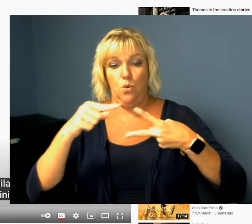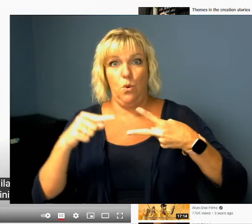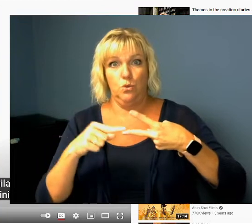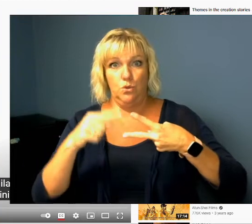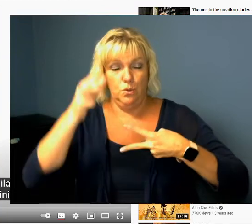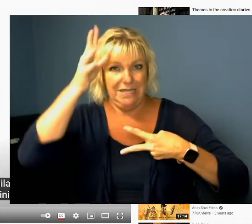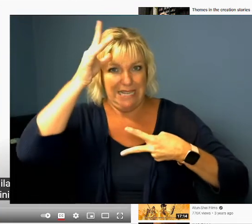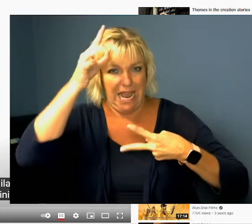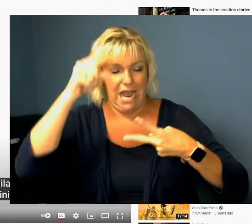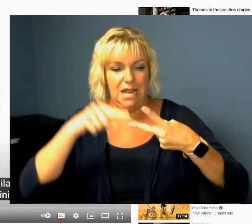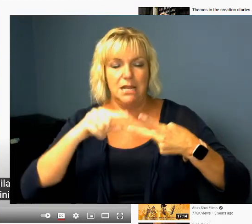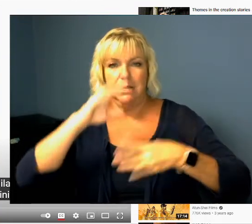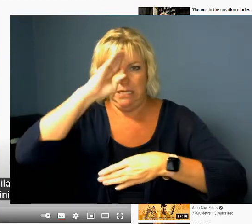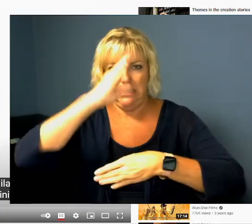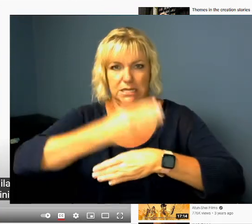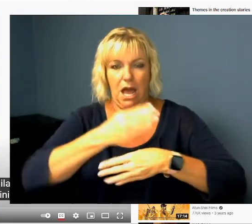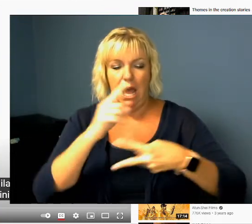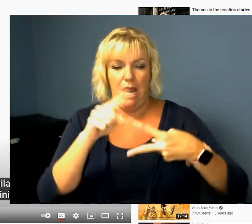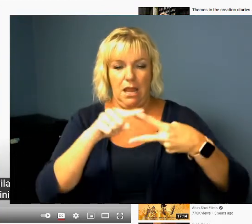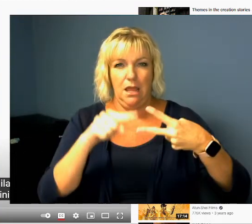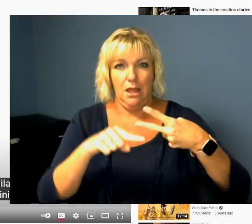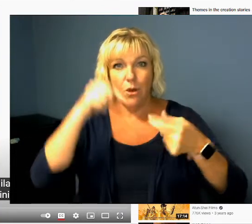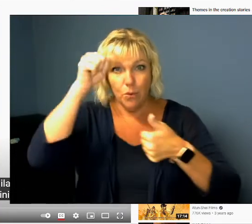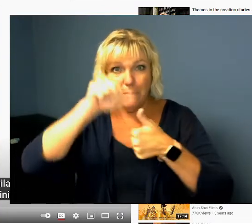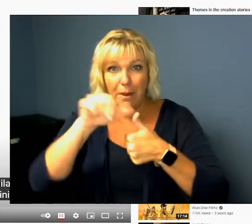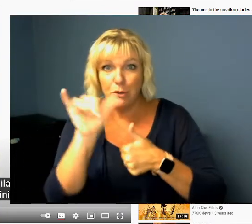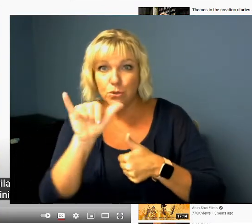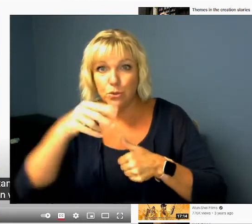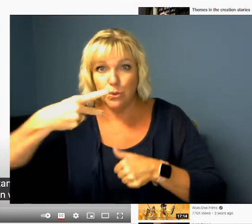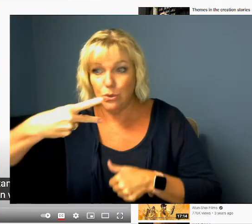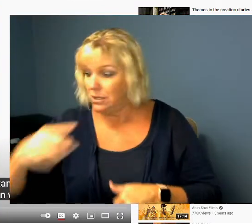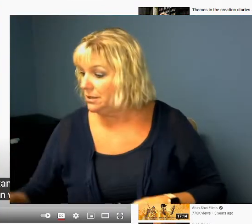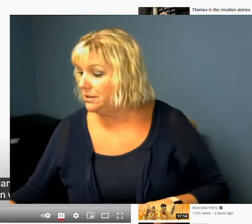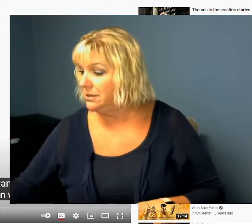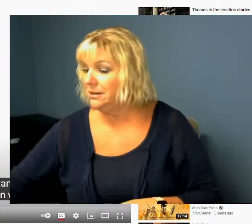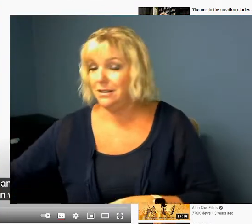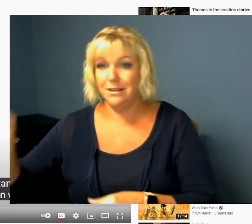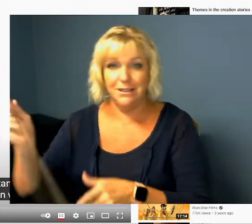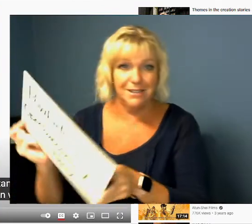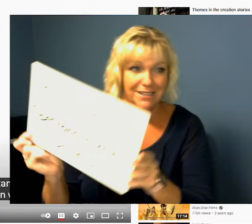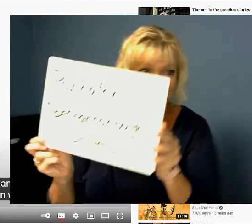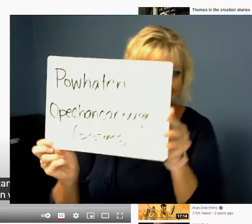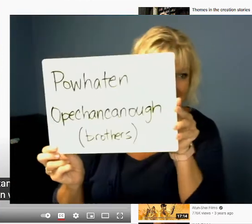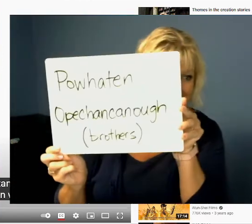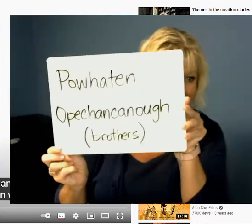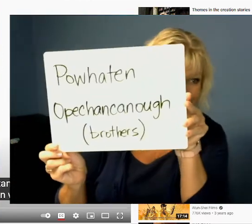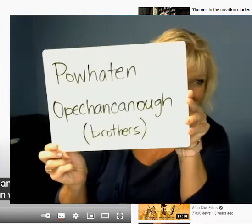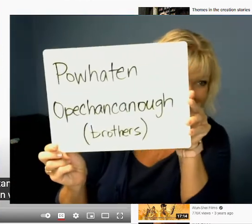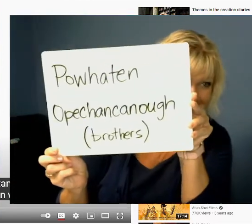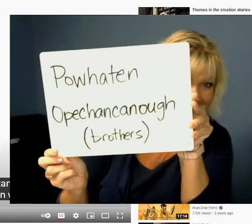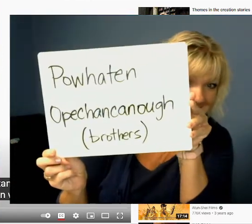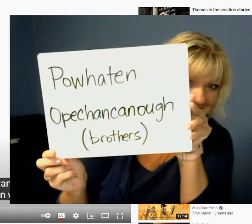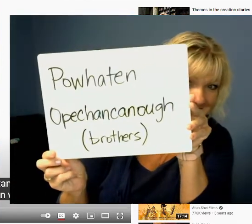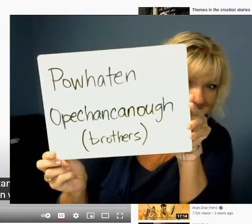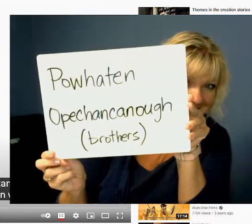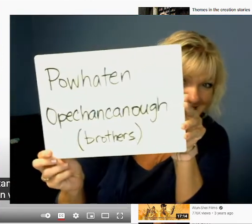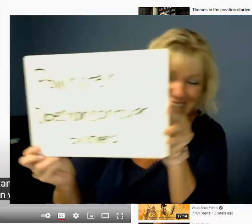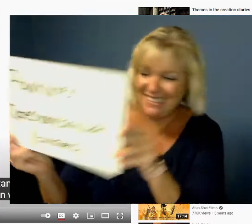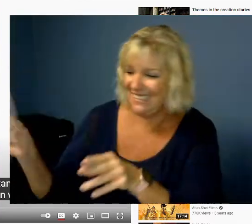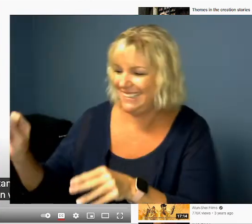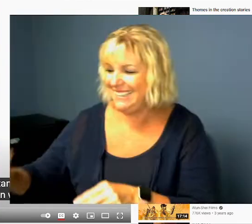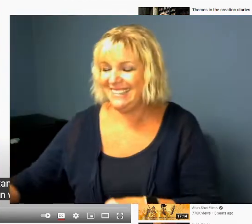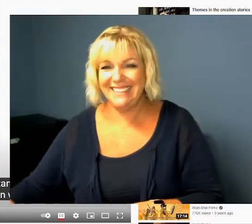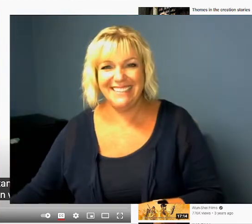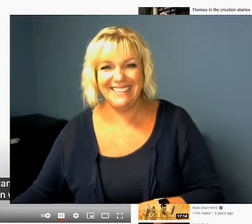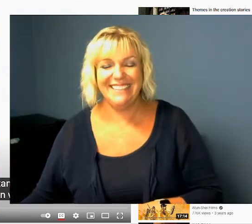in a similar way to where we looked at in Virginia the relationship between Powhatan and Opeshekanow.